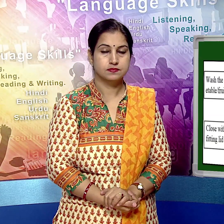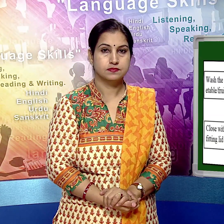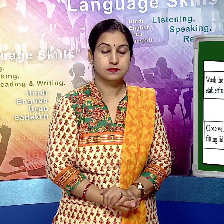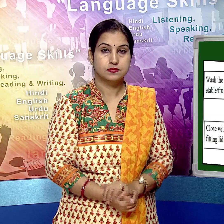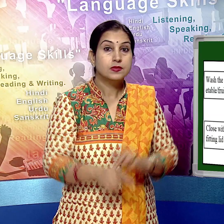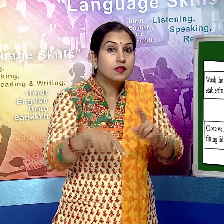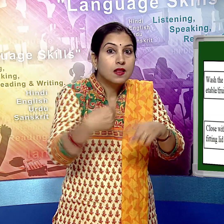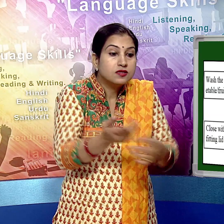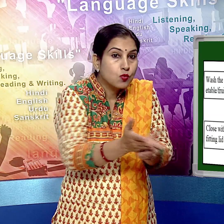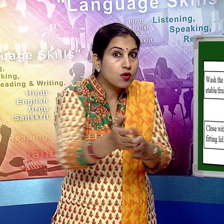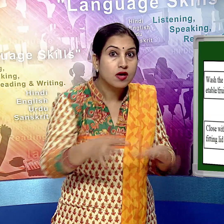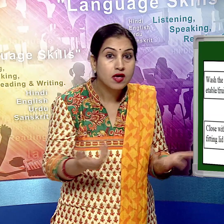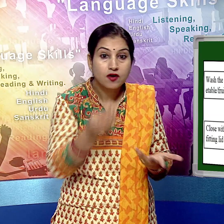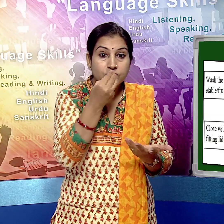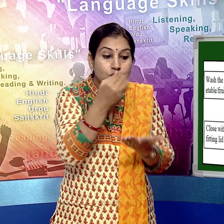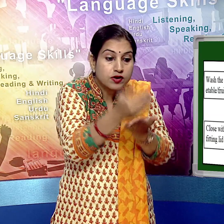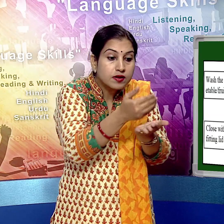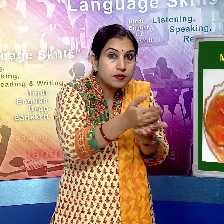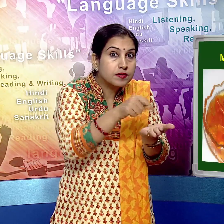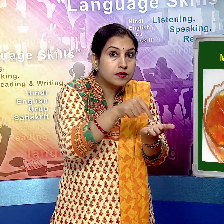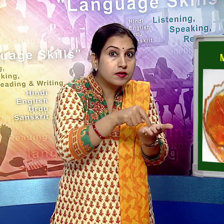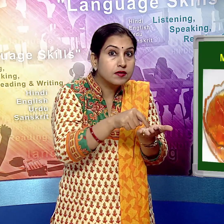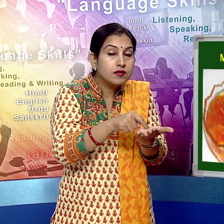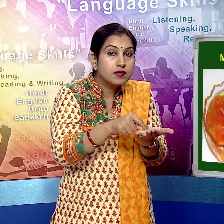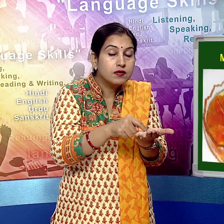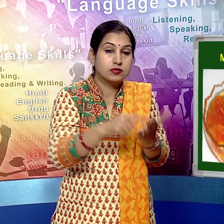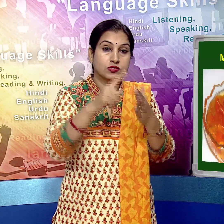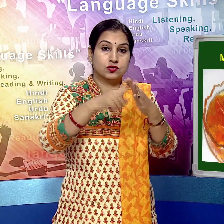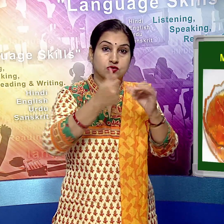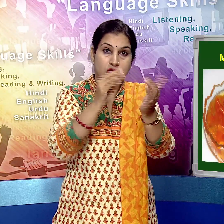The next method of food preservation is making jams,